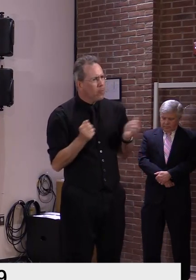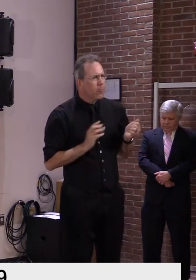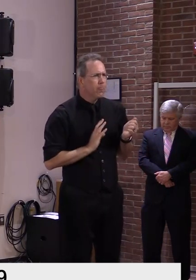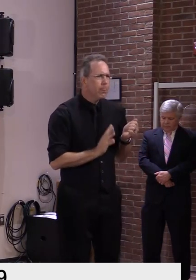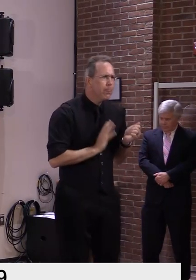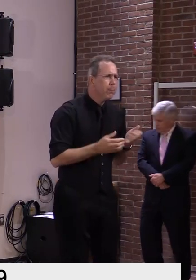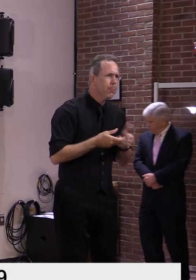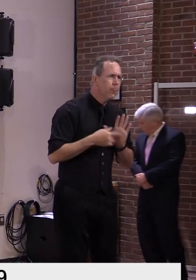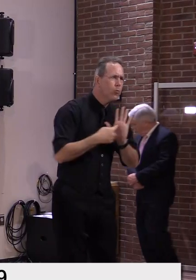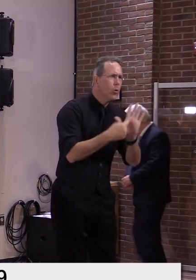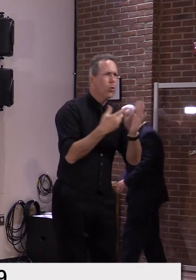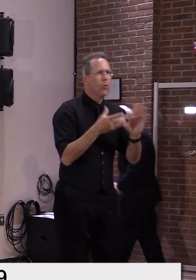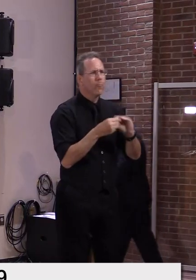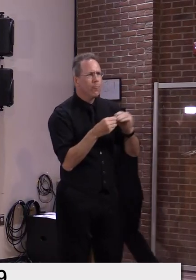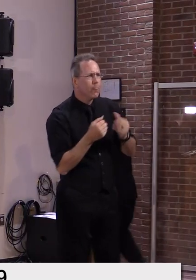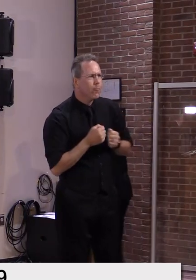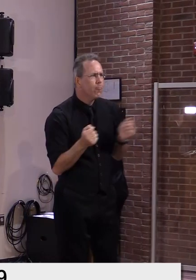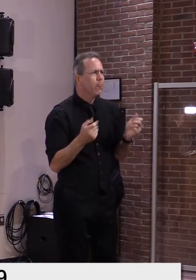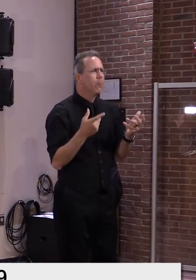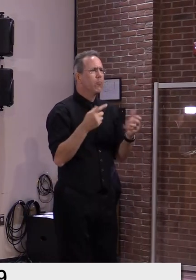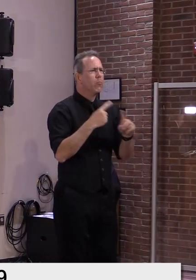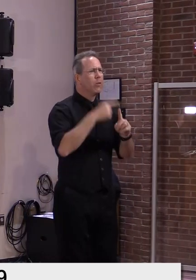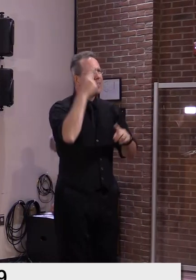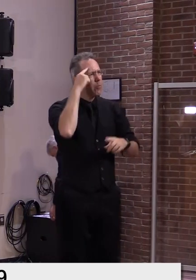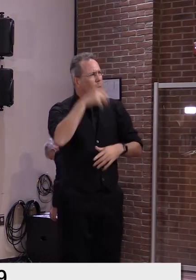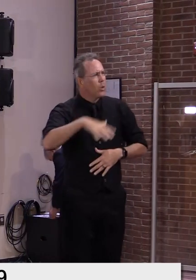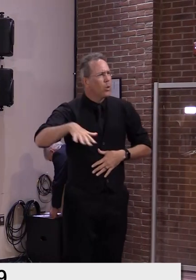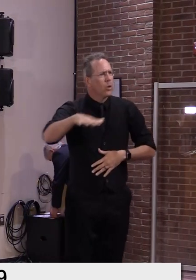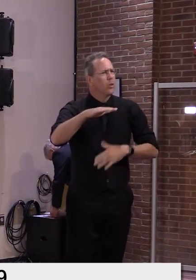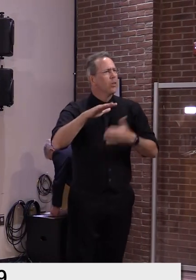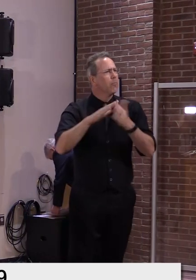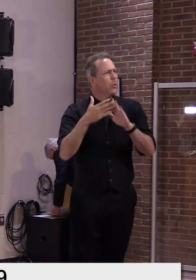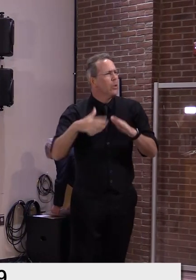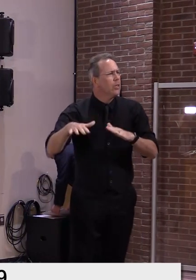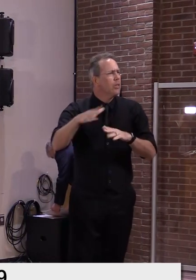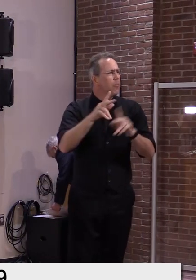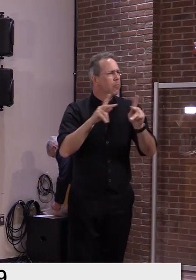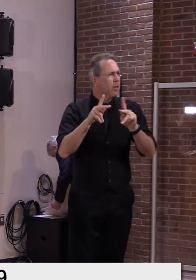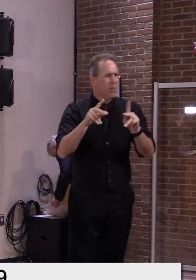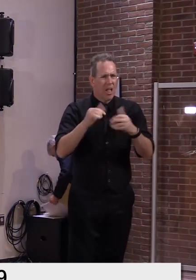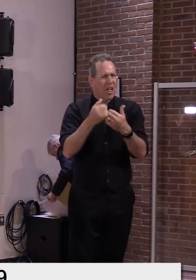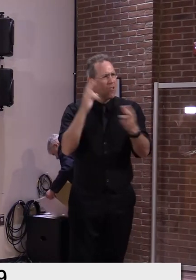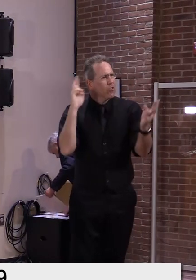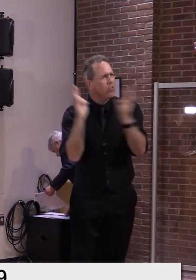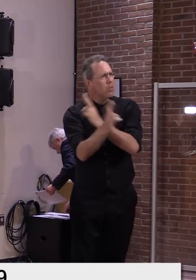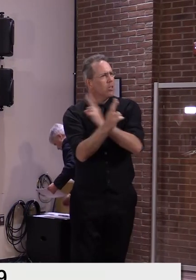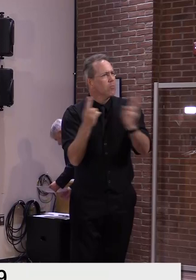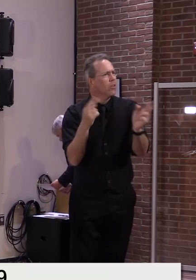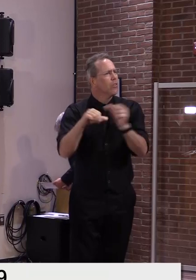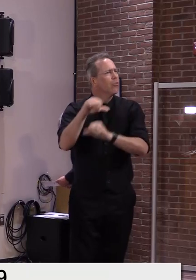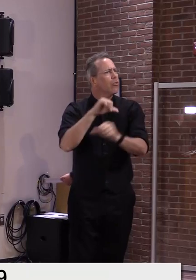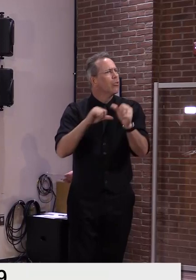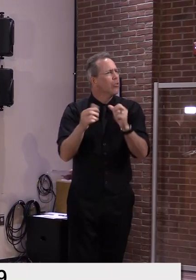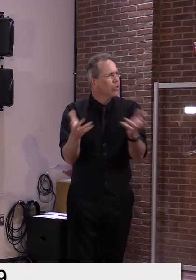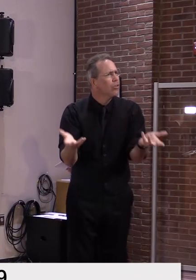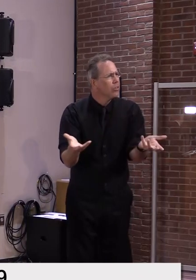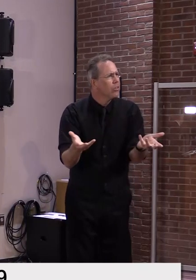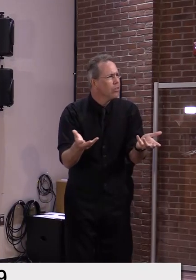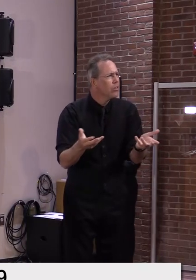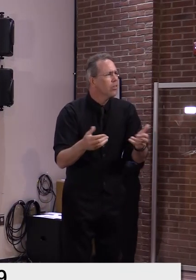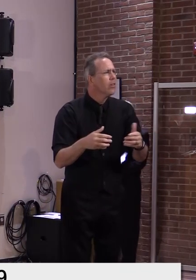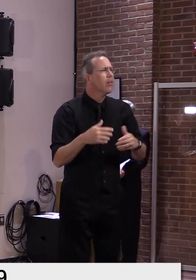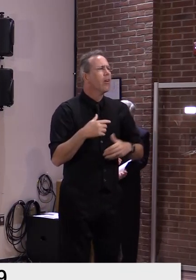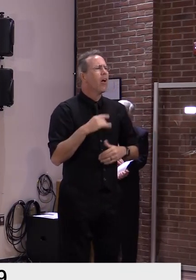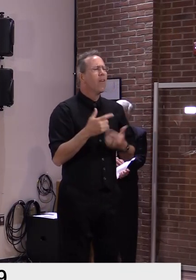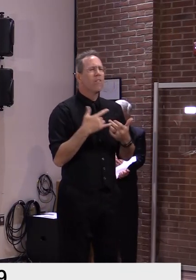in the way we treat one another. We are fortunate to have a very qualified director